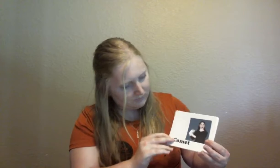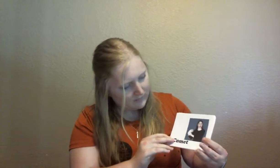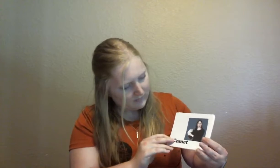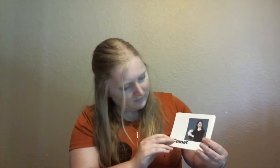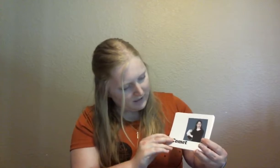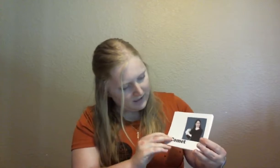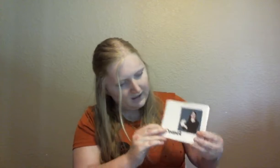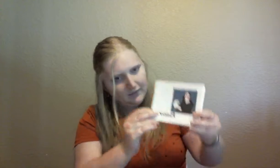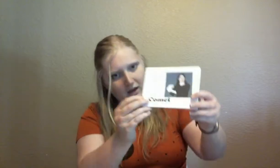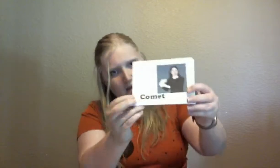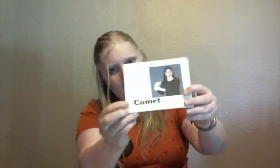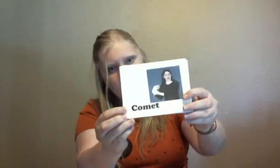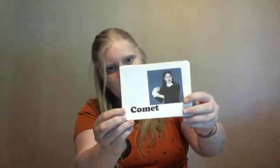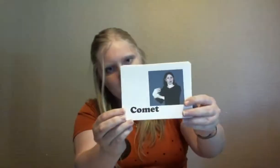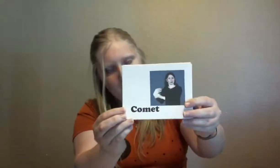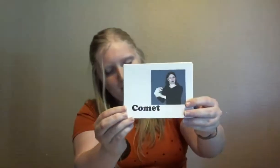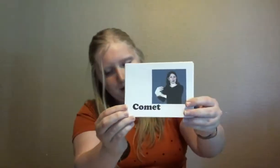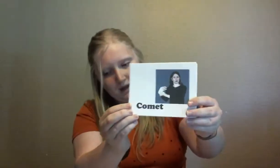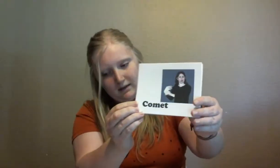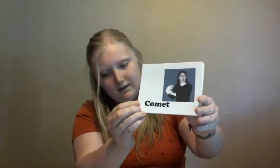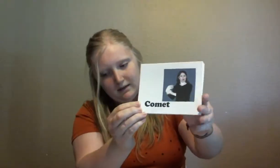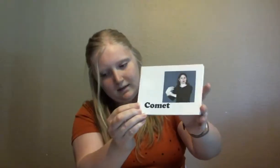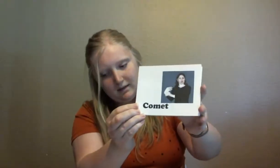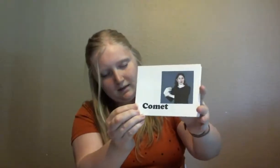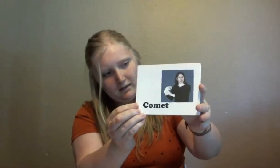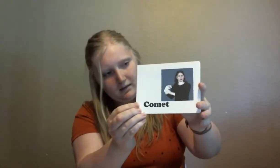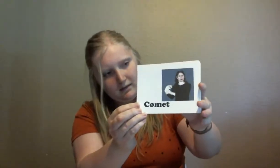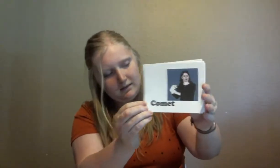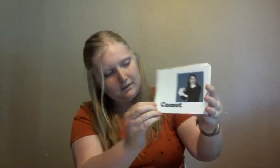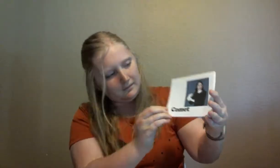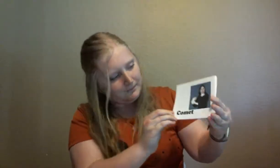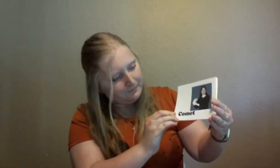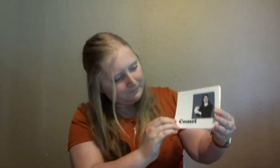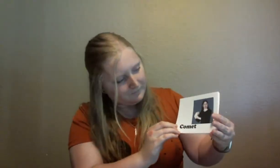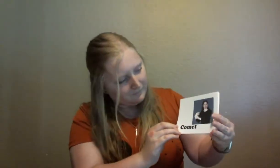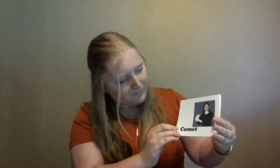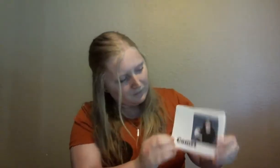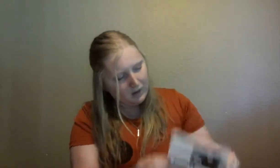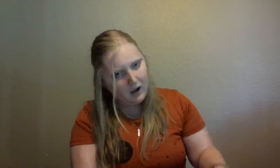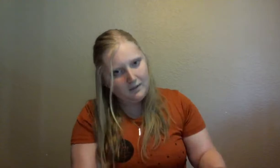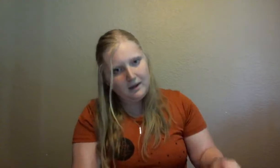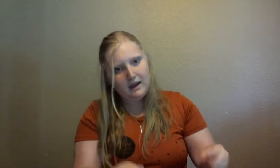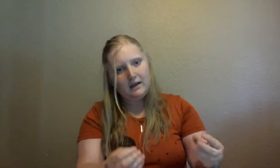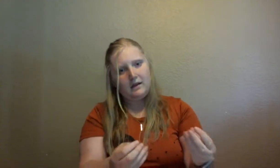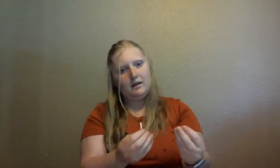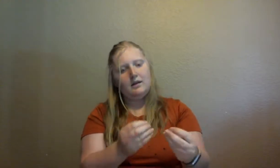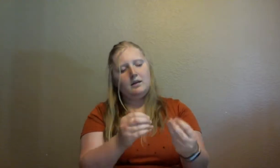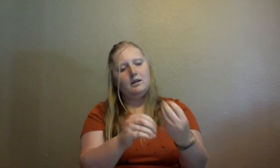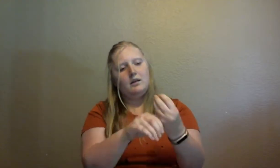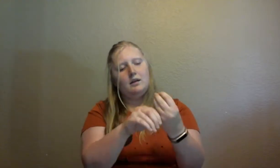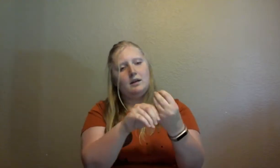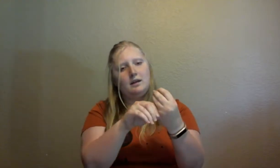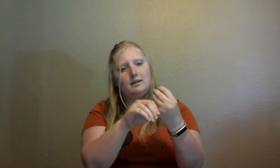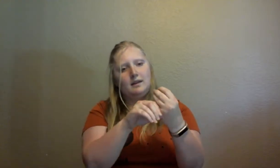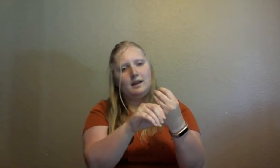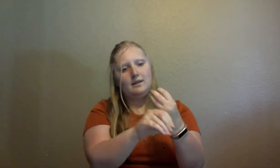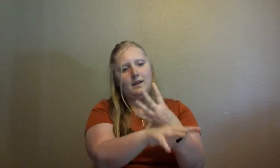And then we have comets. So comet is like that.